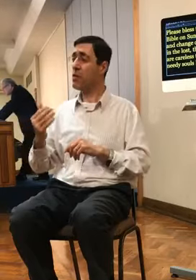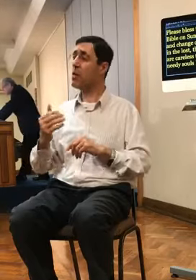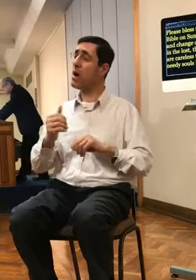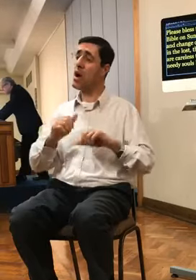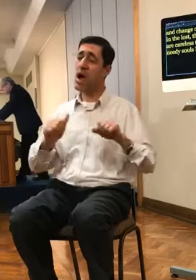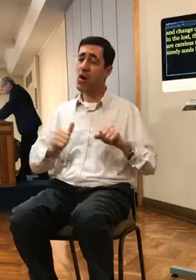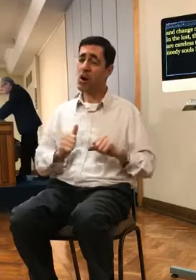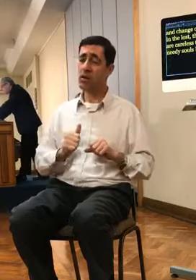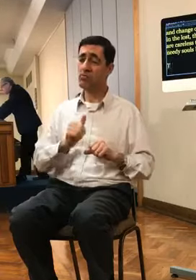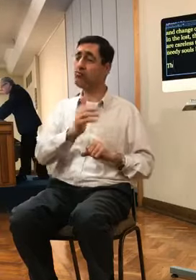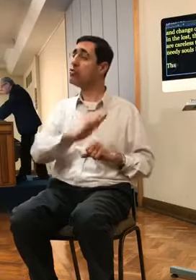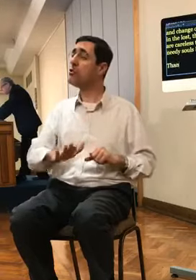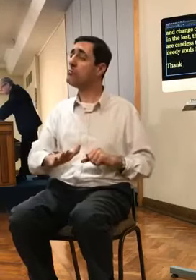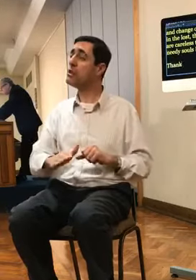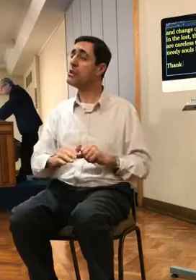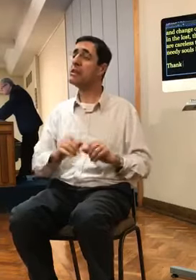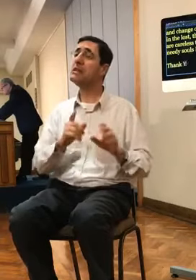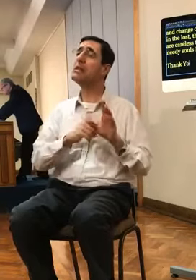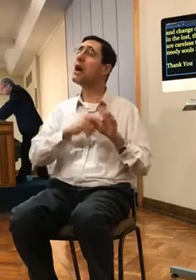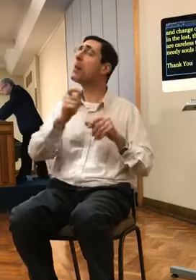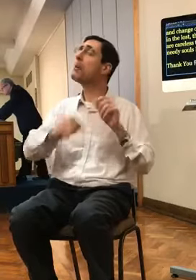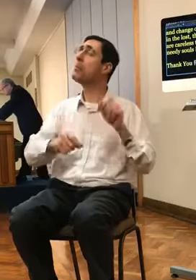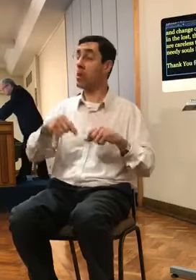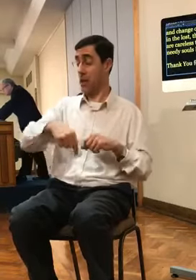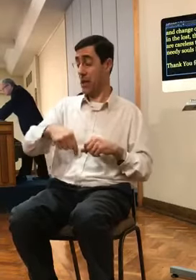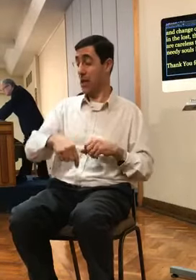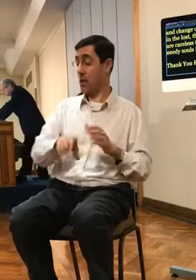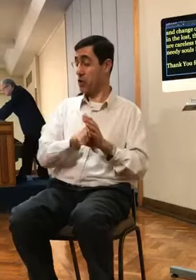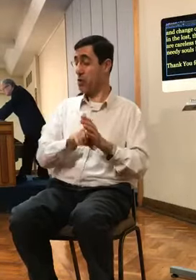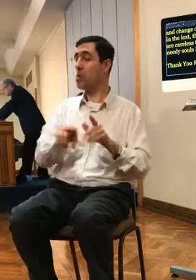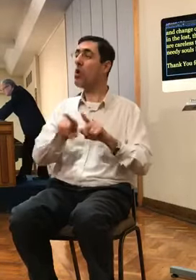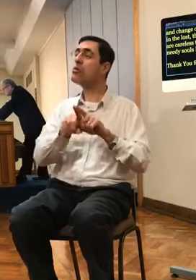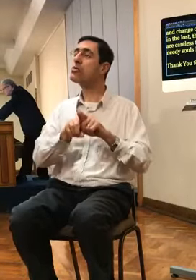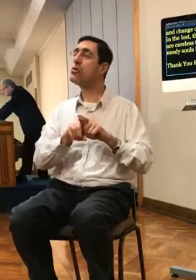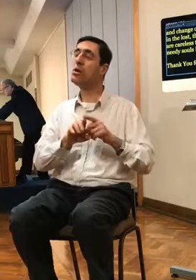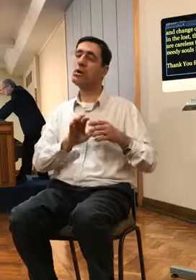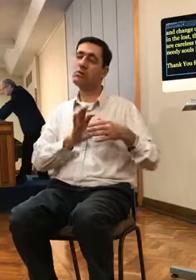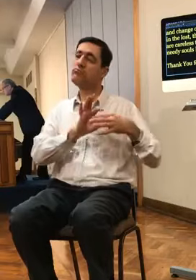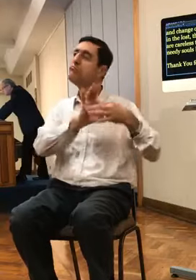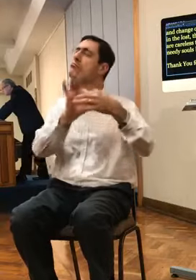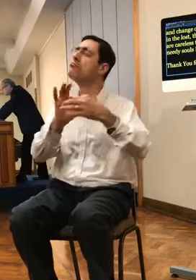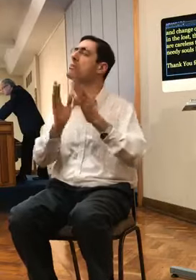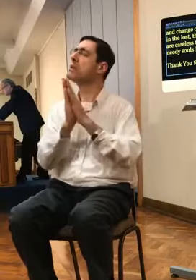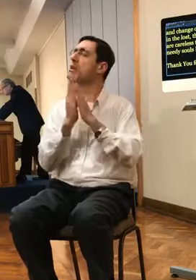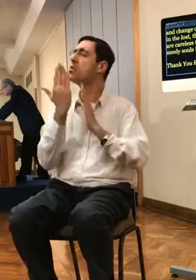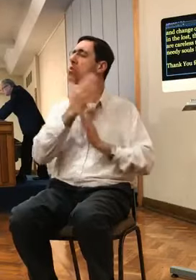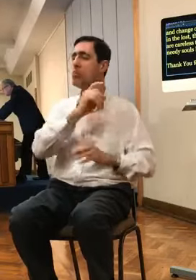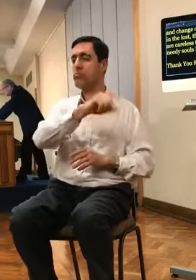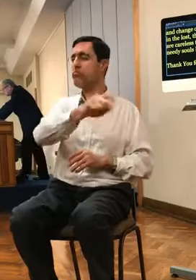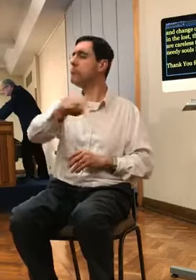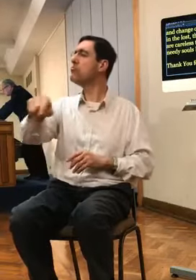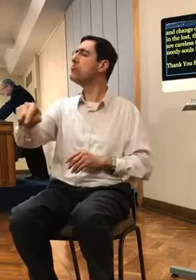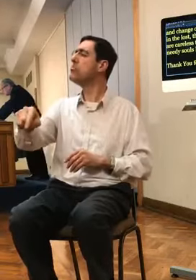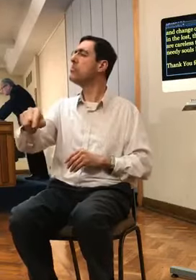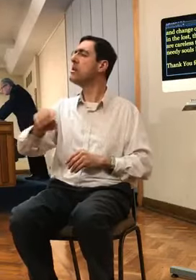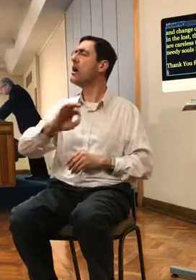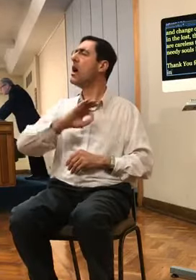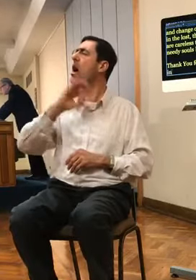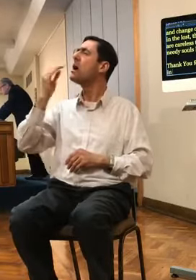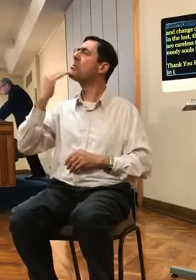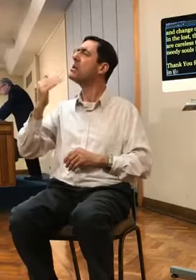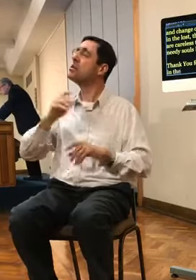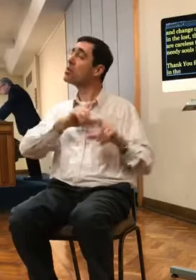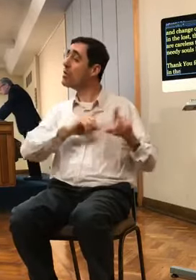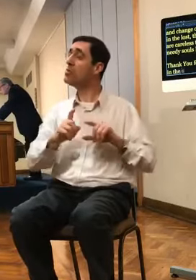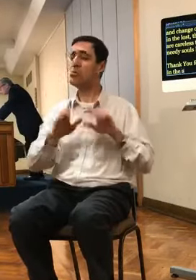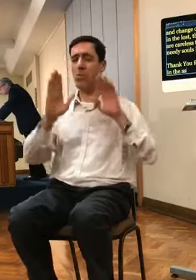people here and in the branch Sunday schools. O Lord, we pray for thy continued blessing, and that thou yet have